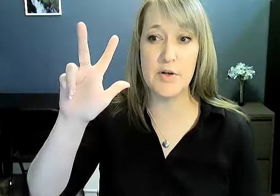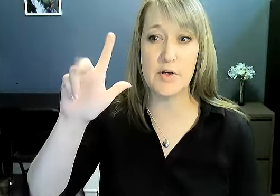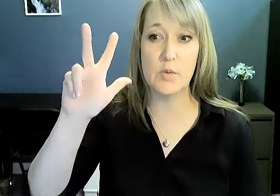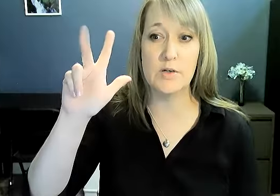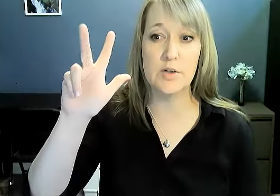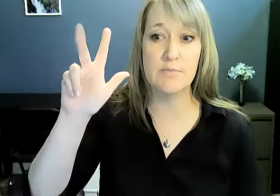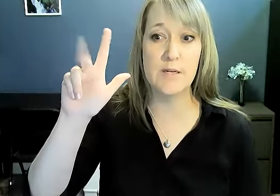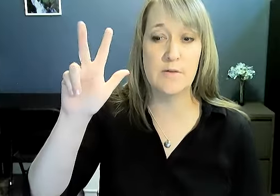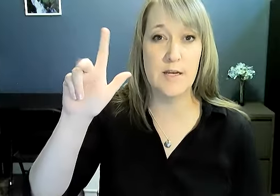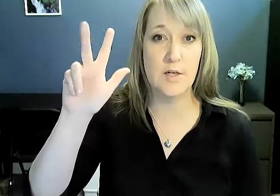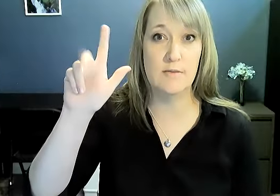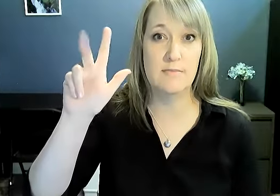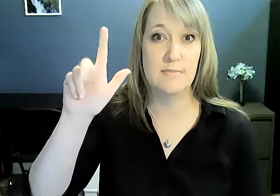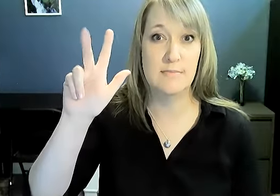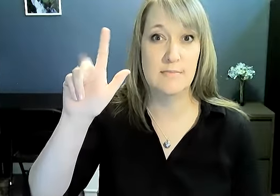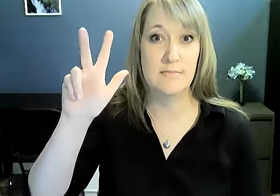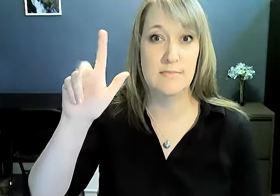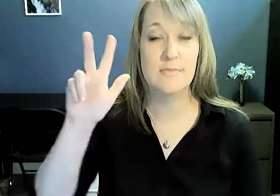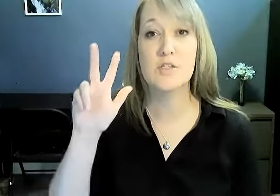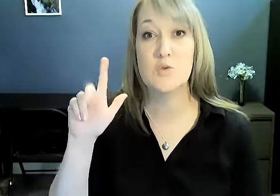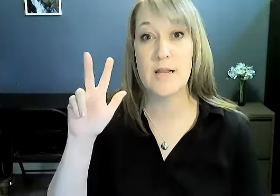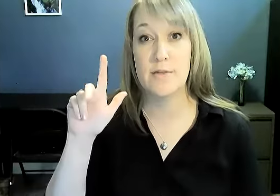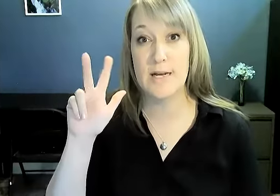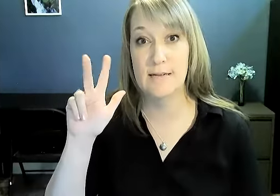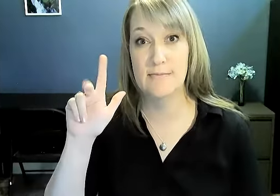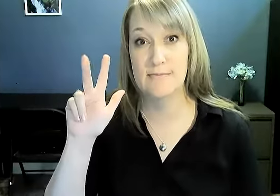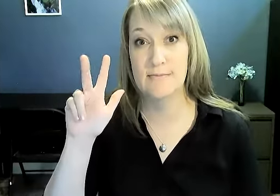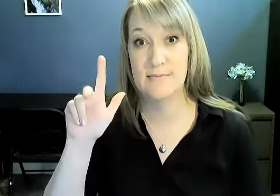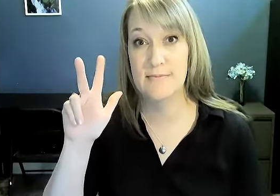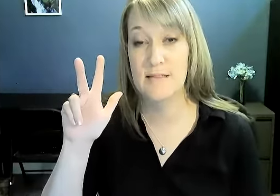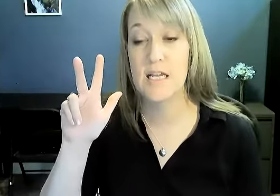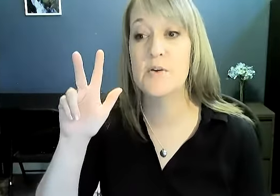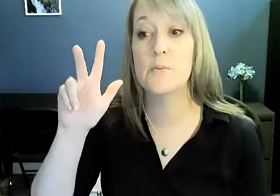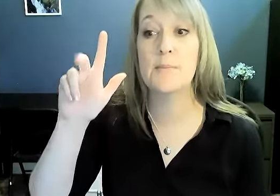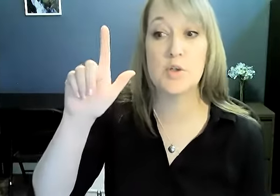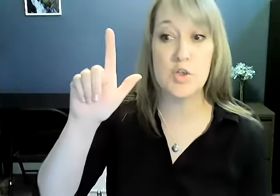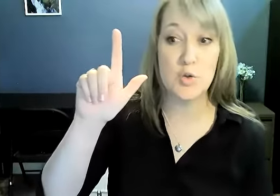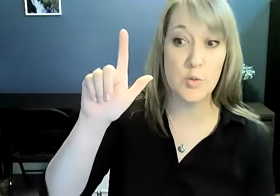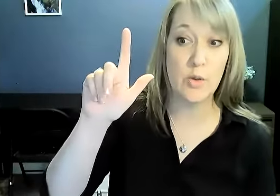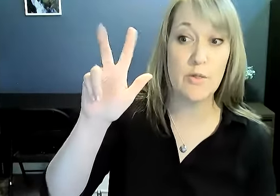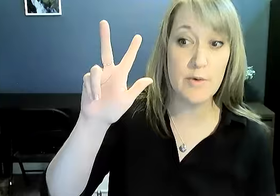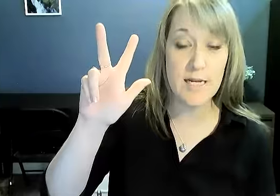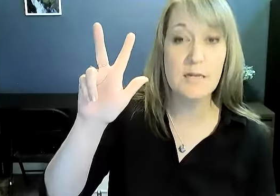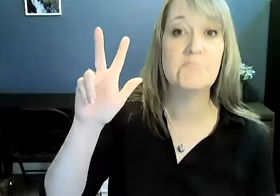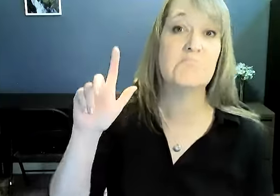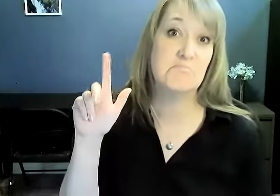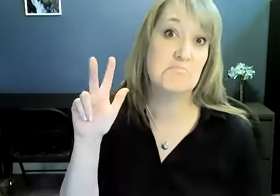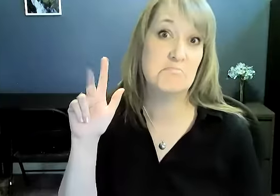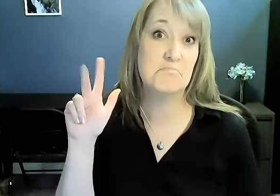gonna wiggle your middle finger. 23. And if you remember 2, 3,